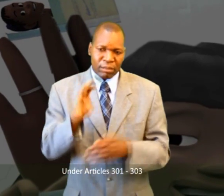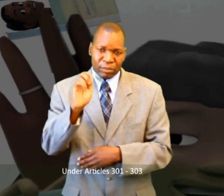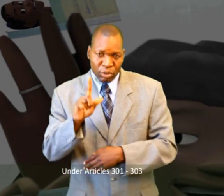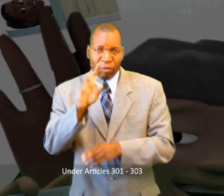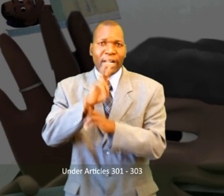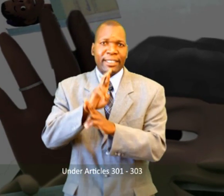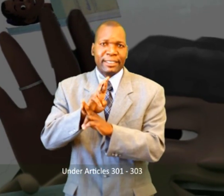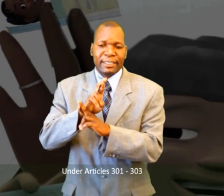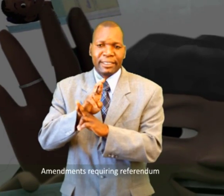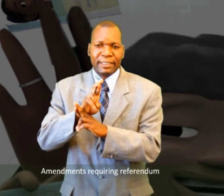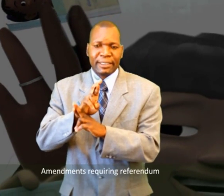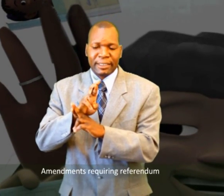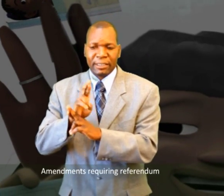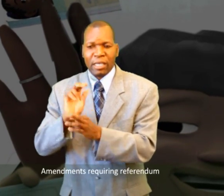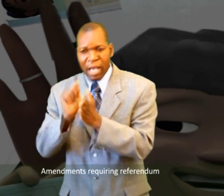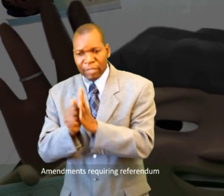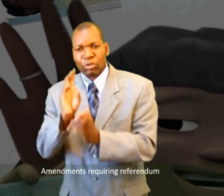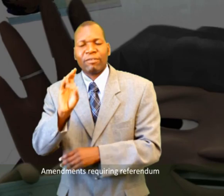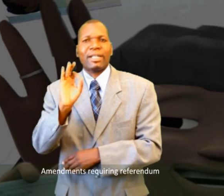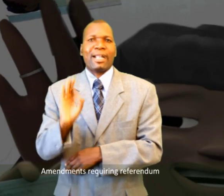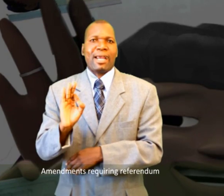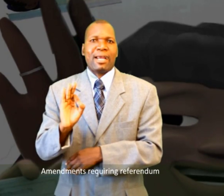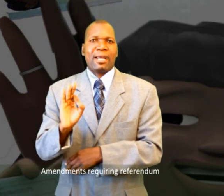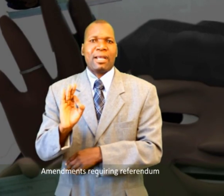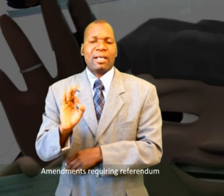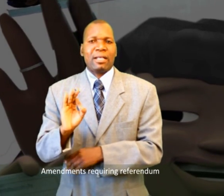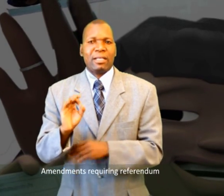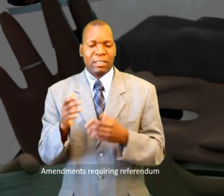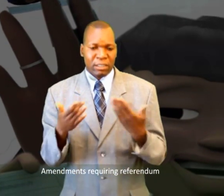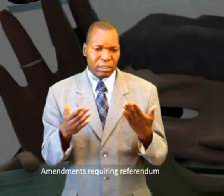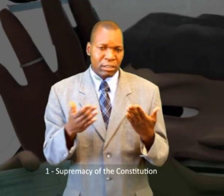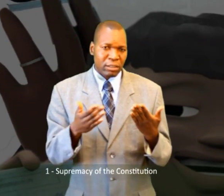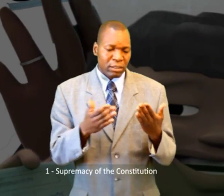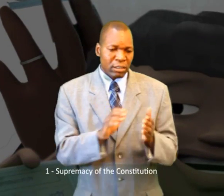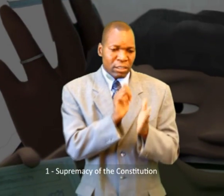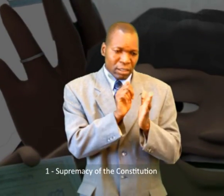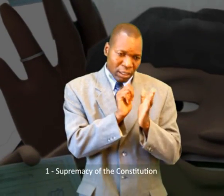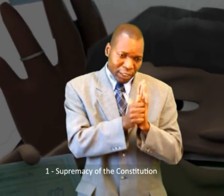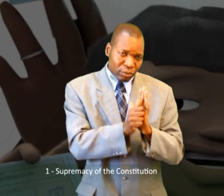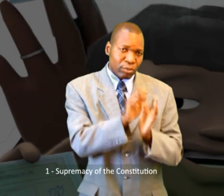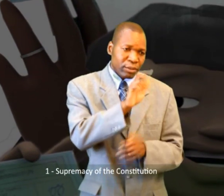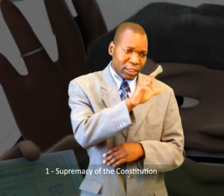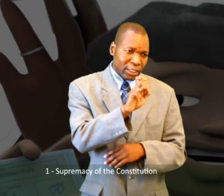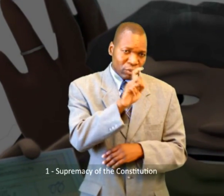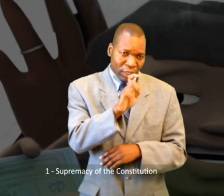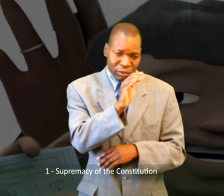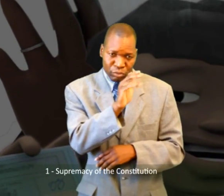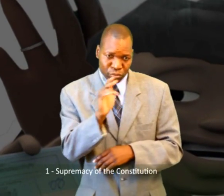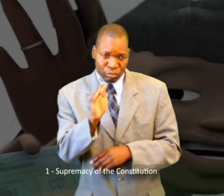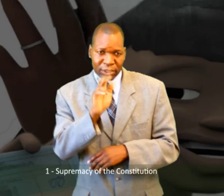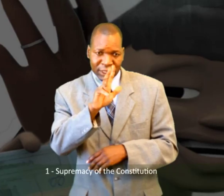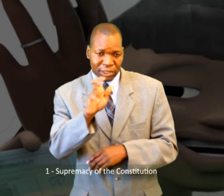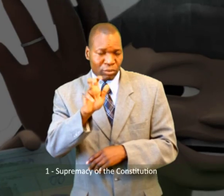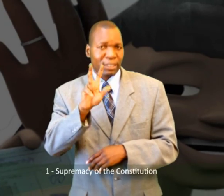303, amendments requiring referendum. 1. Supremacy of the